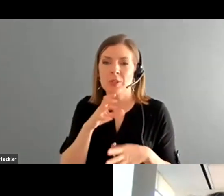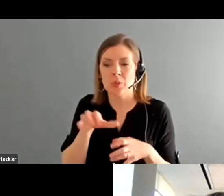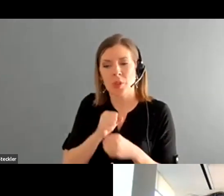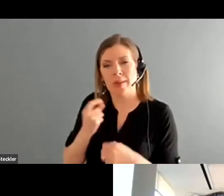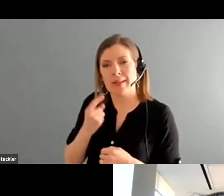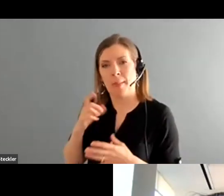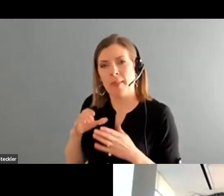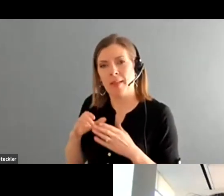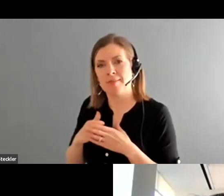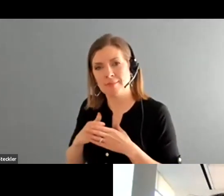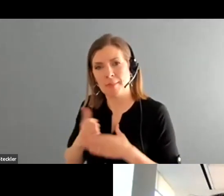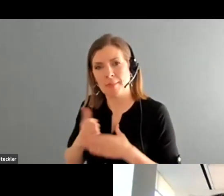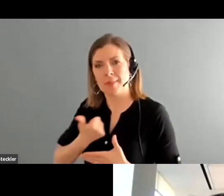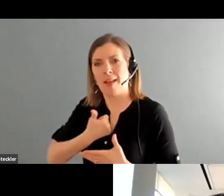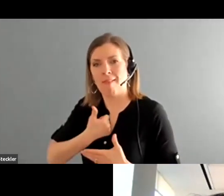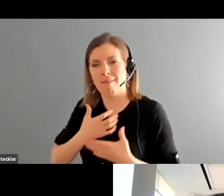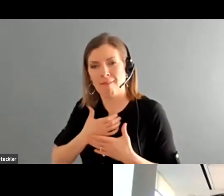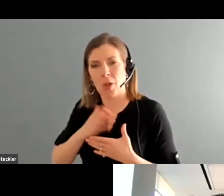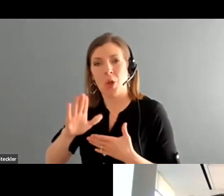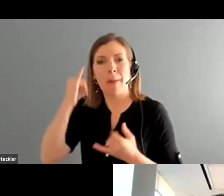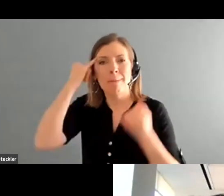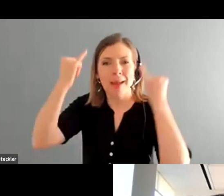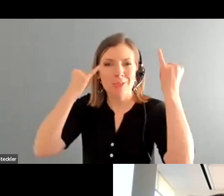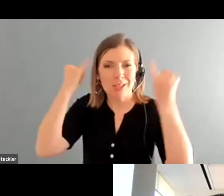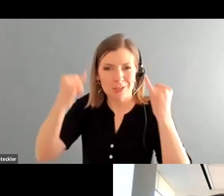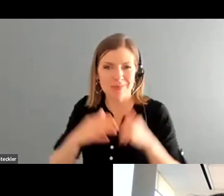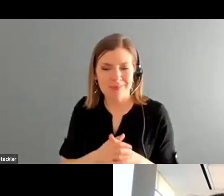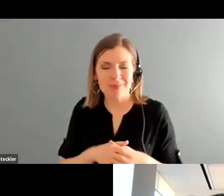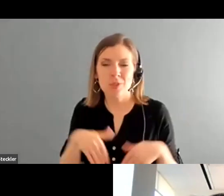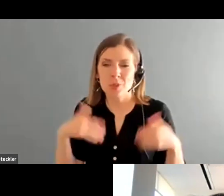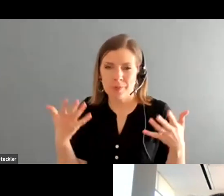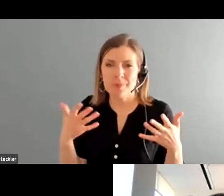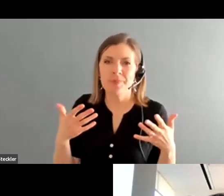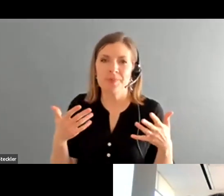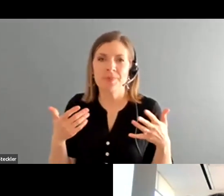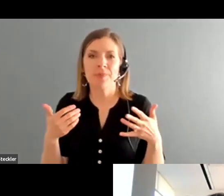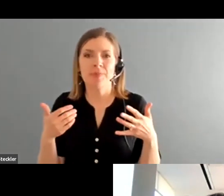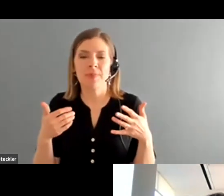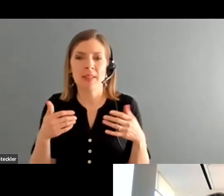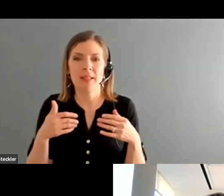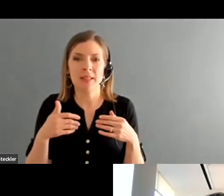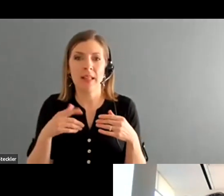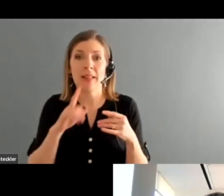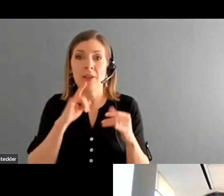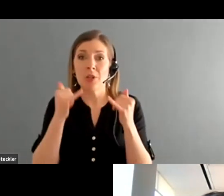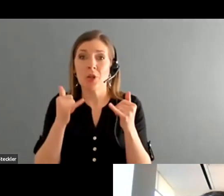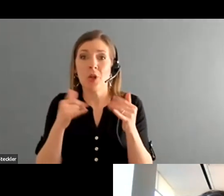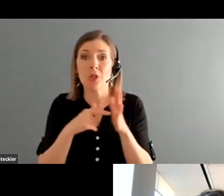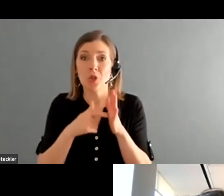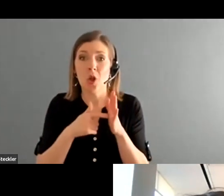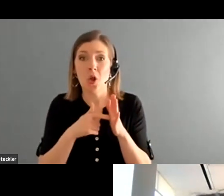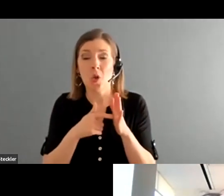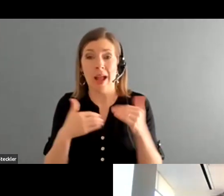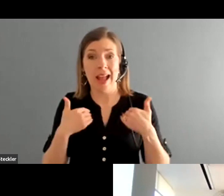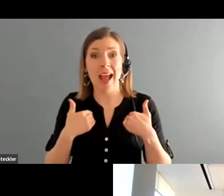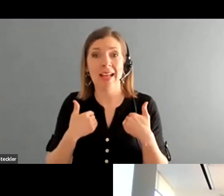something for herself, which is her imagination. Anyway, so yeah, there's the current show does have like